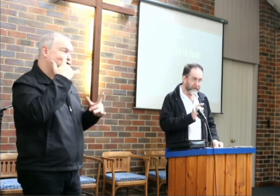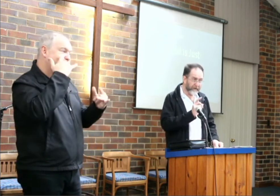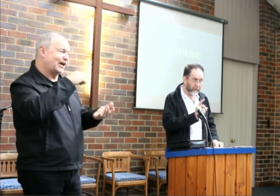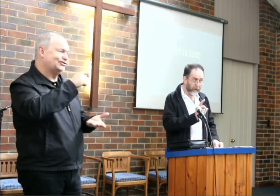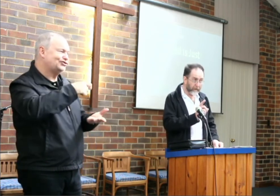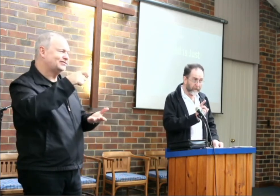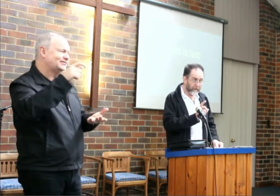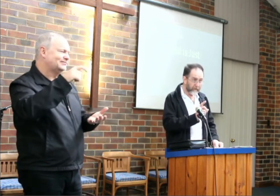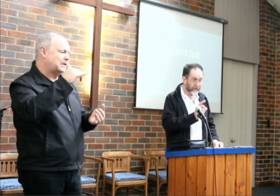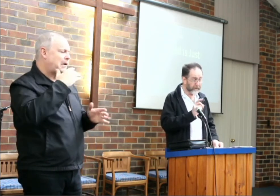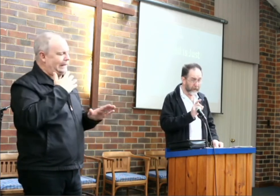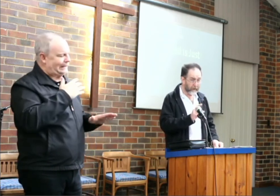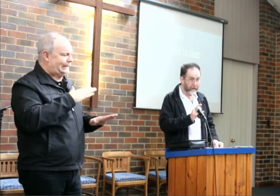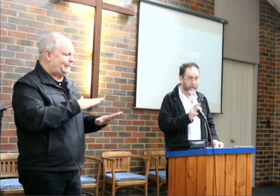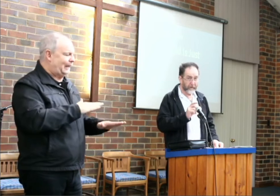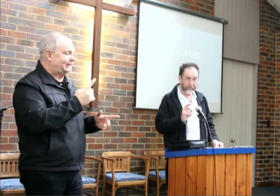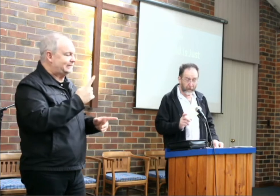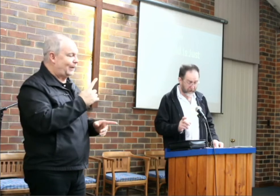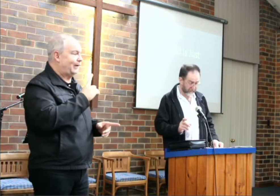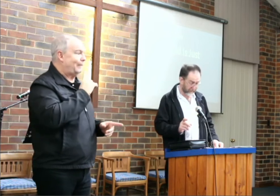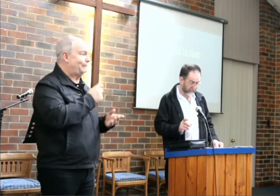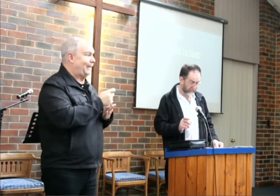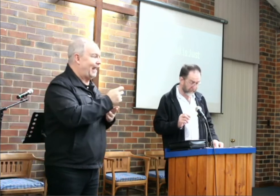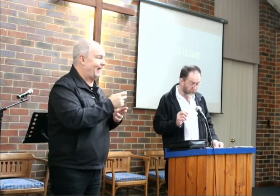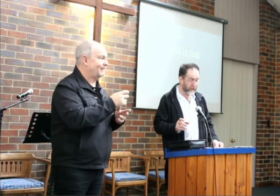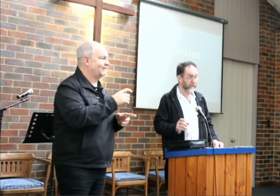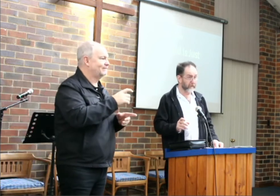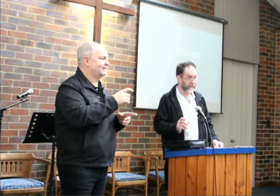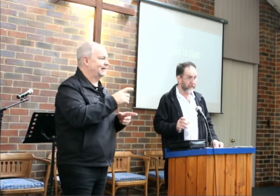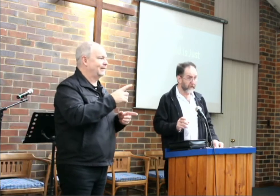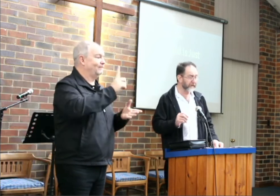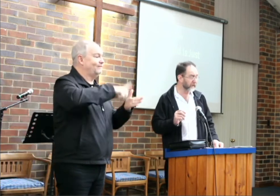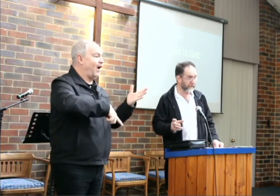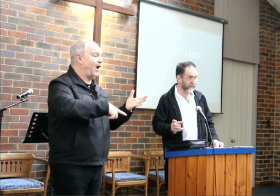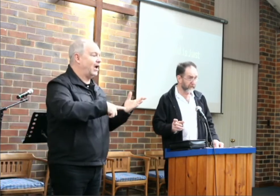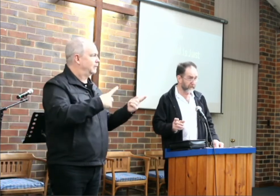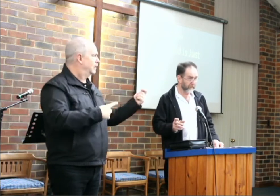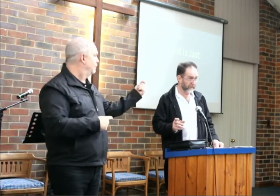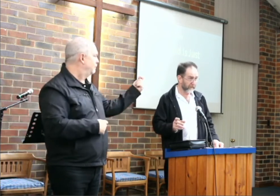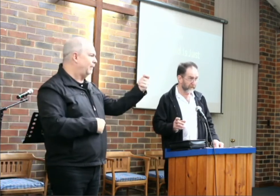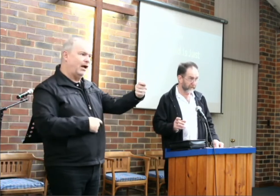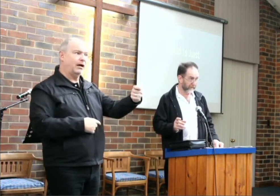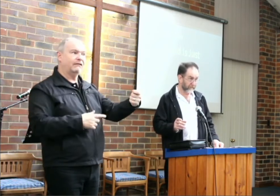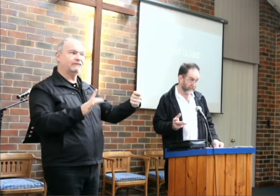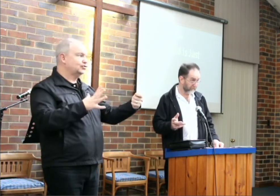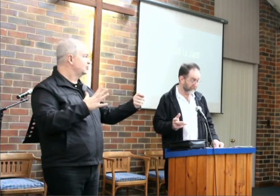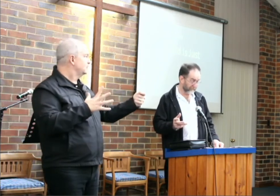if someone was to pay the fine for you as a gift.